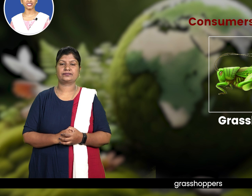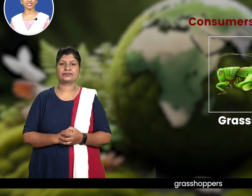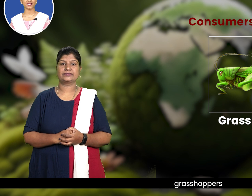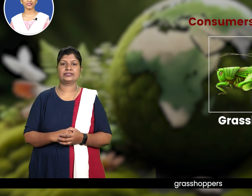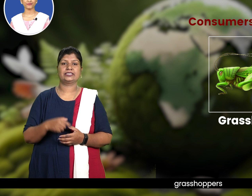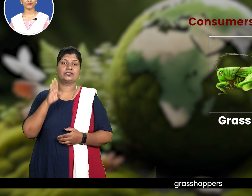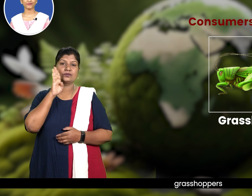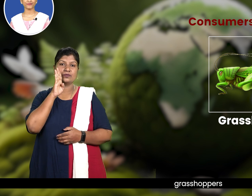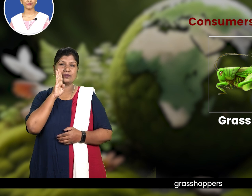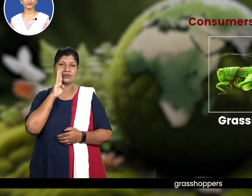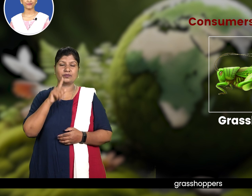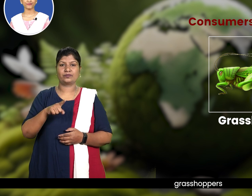grasshoppers,